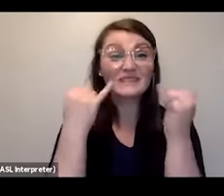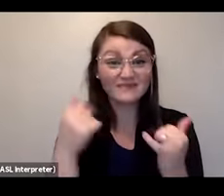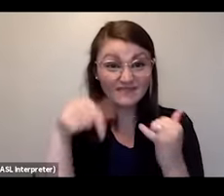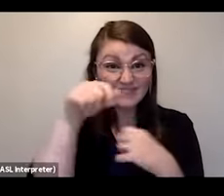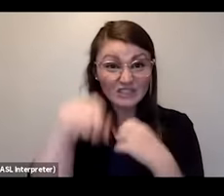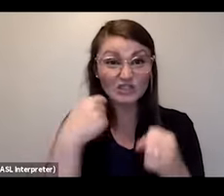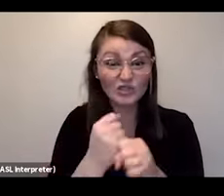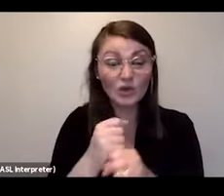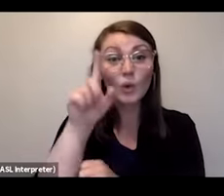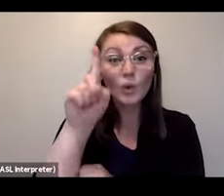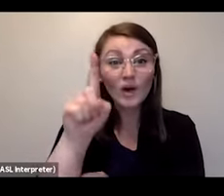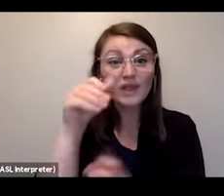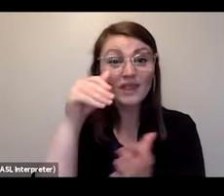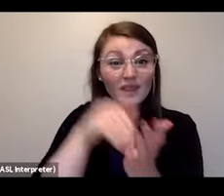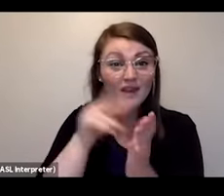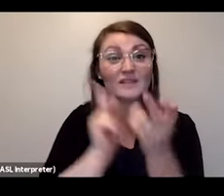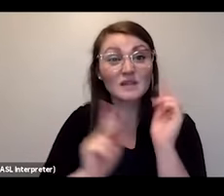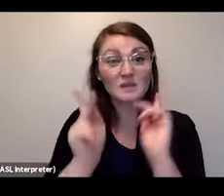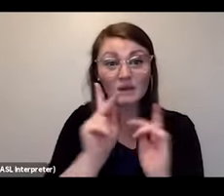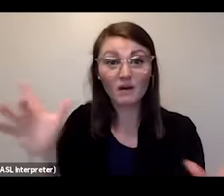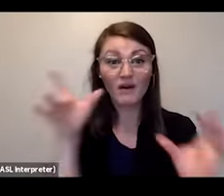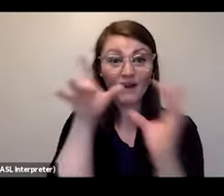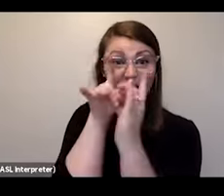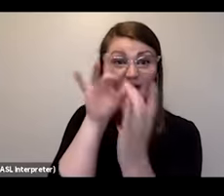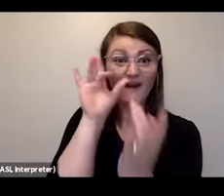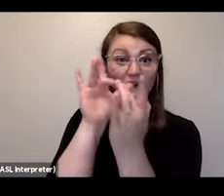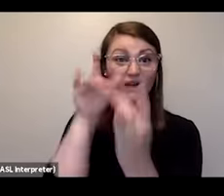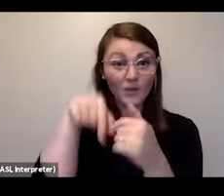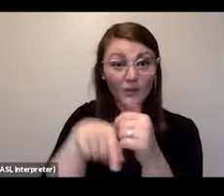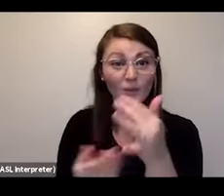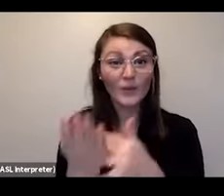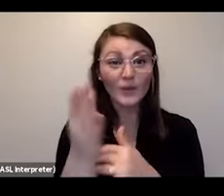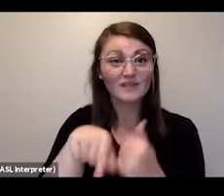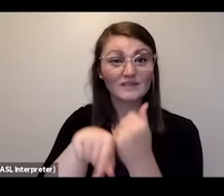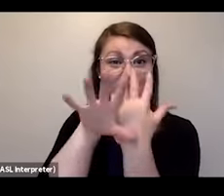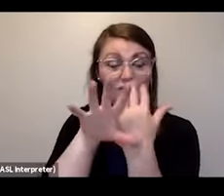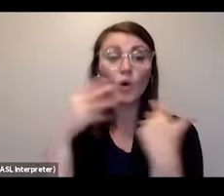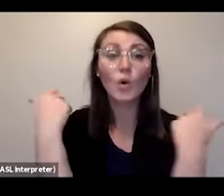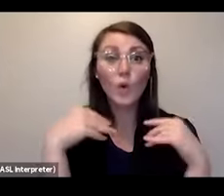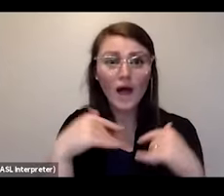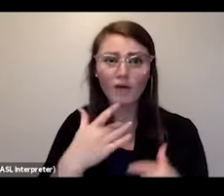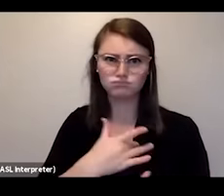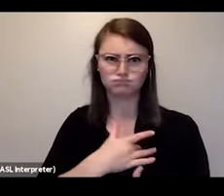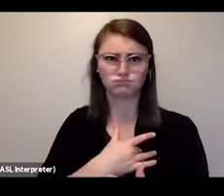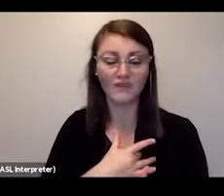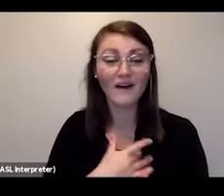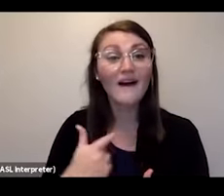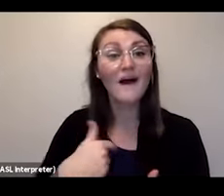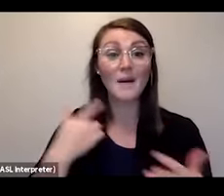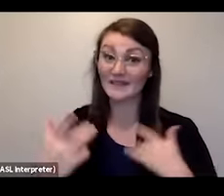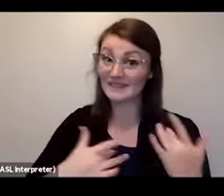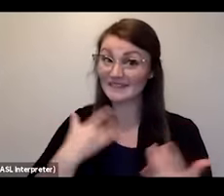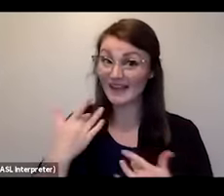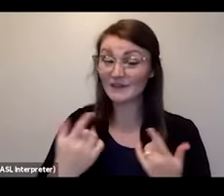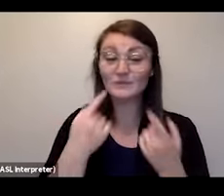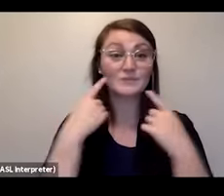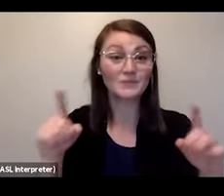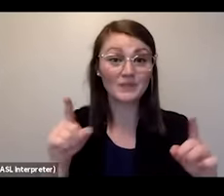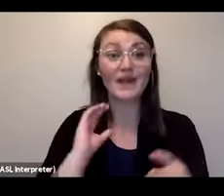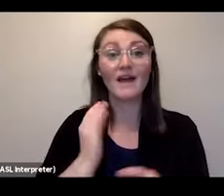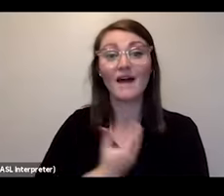connected well beyond today's event. In order to accomplish this, I'm so excited to announce the formation of the